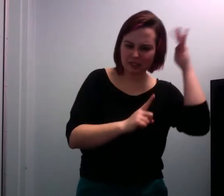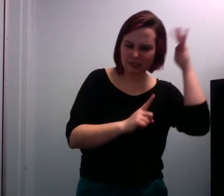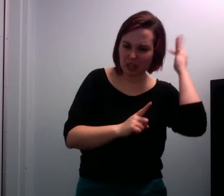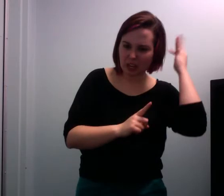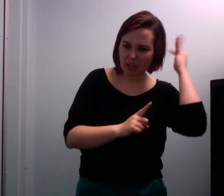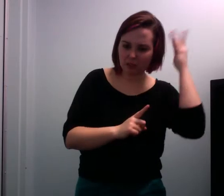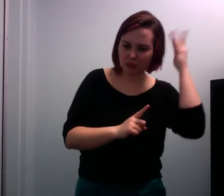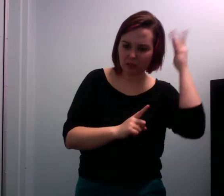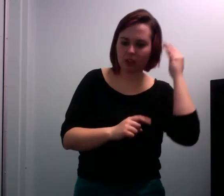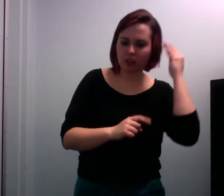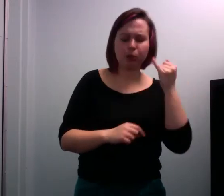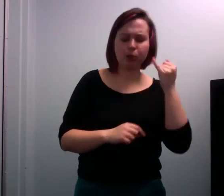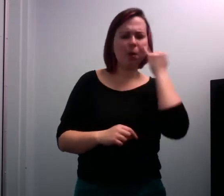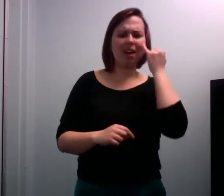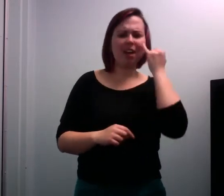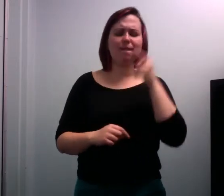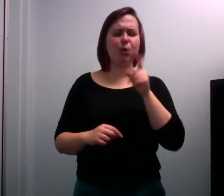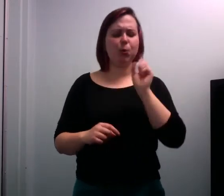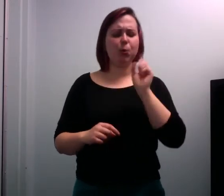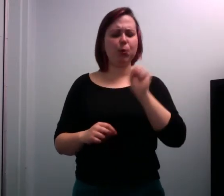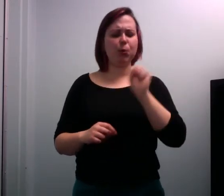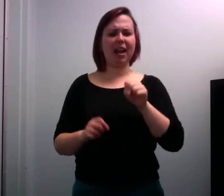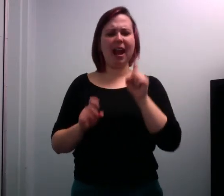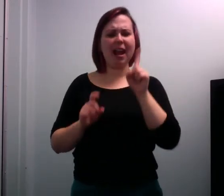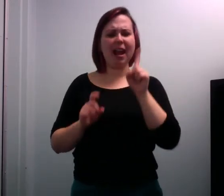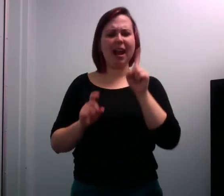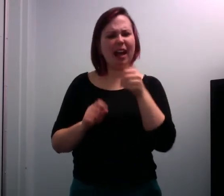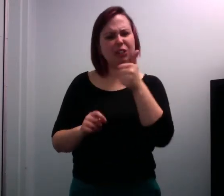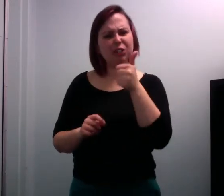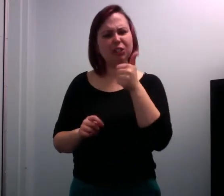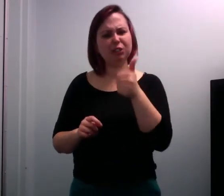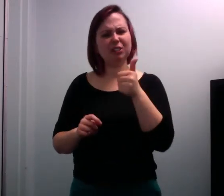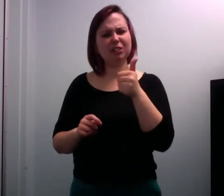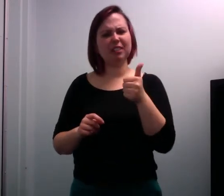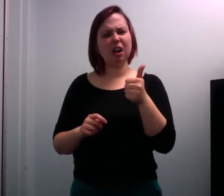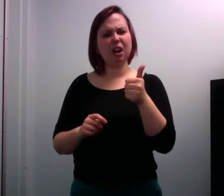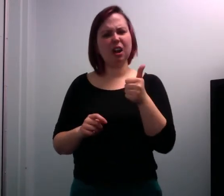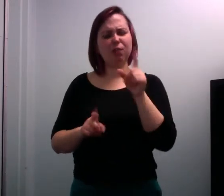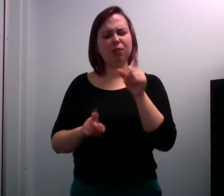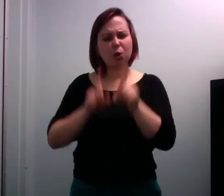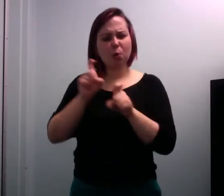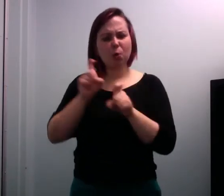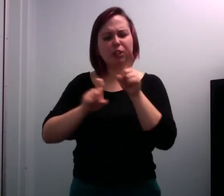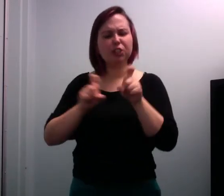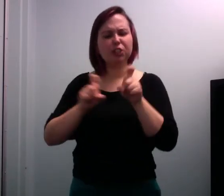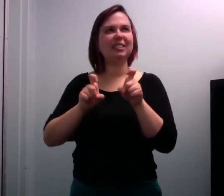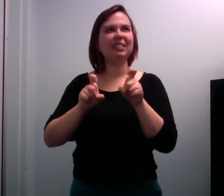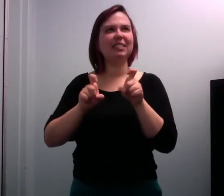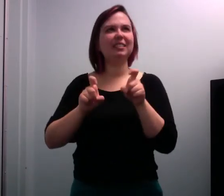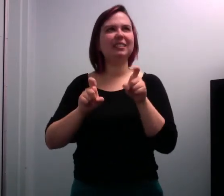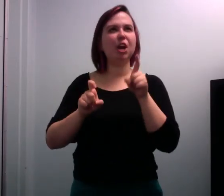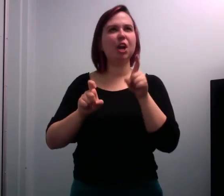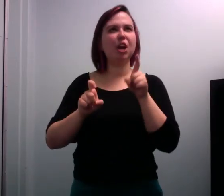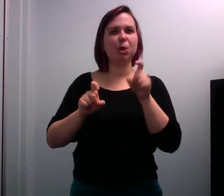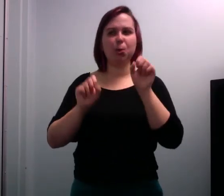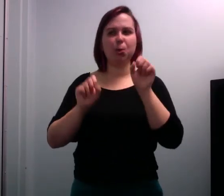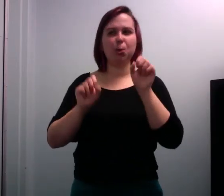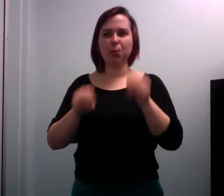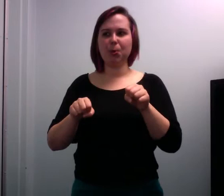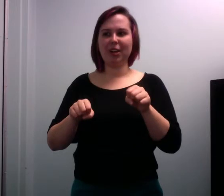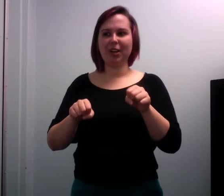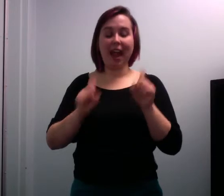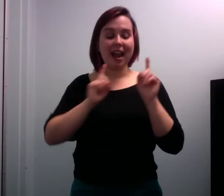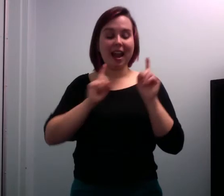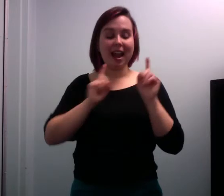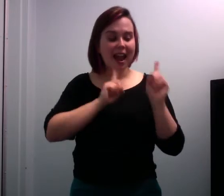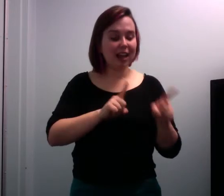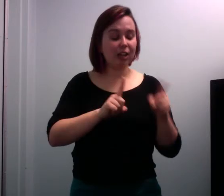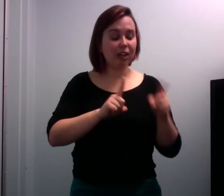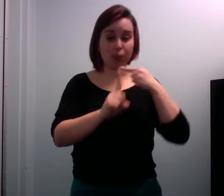elicit a positive response, you have a head start on seeing the world in a positive way. For